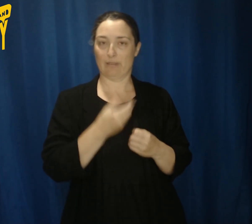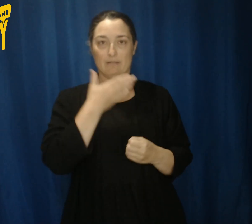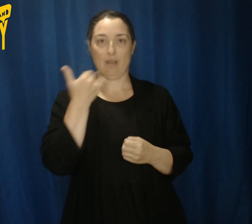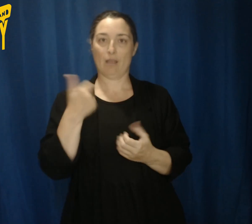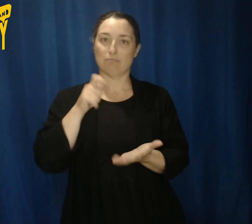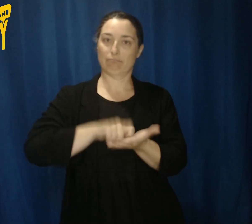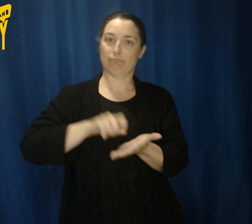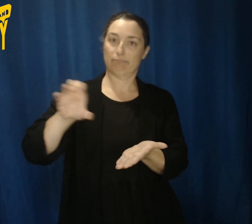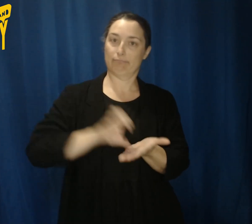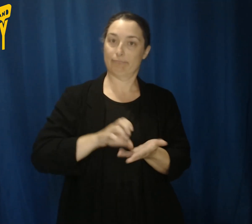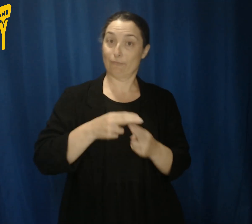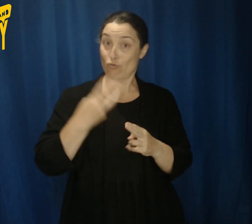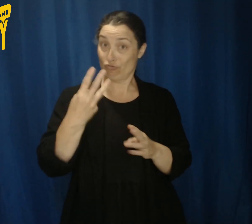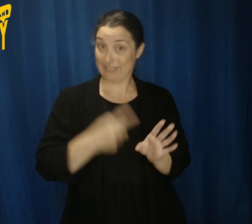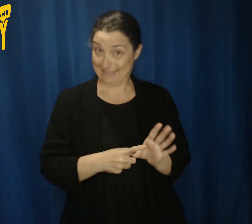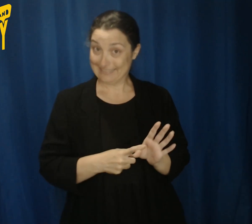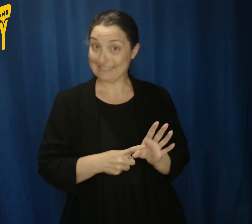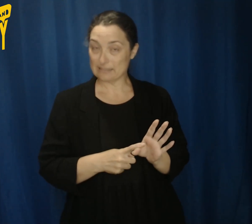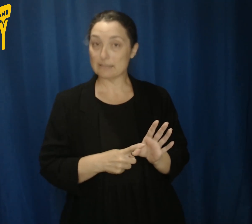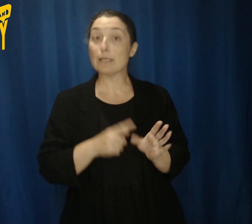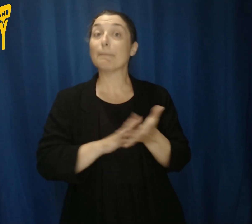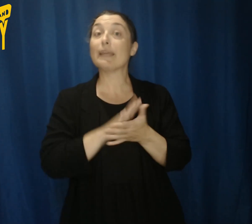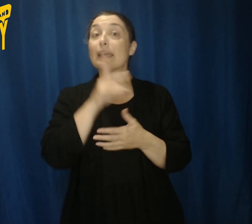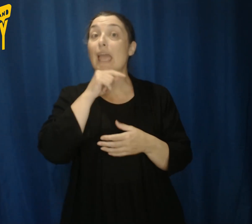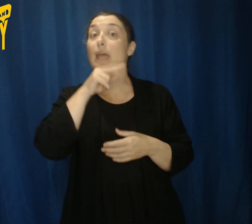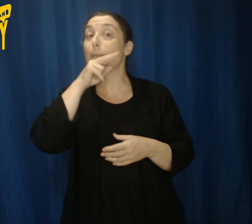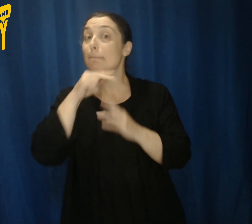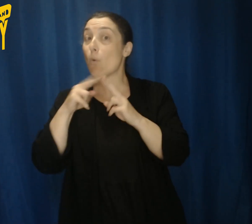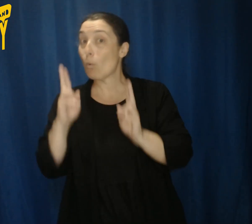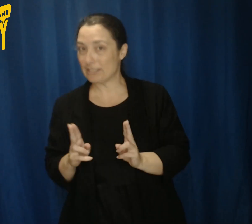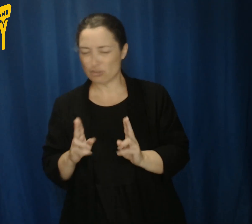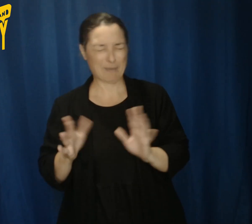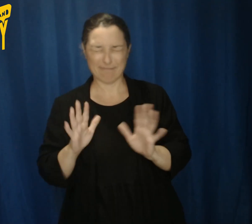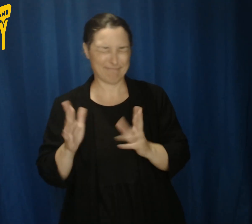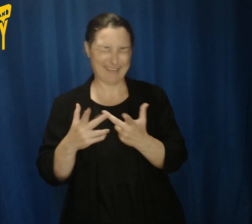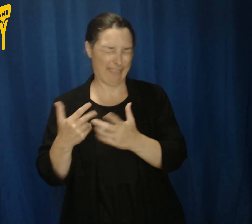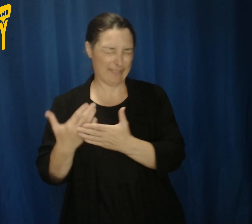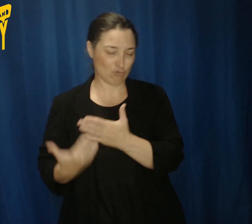3 years, which is enough to get a mortgage at the time. But that's another story. I'm not going to go into that. To cut a long story